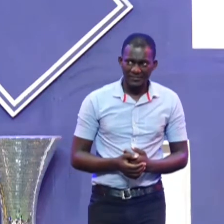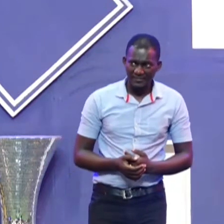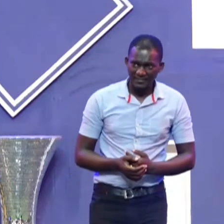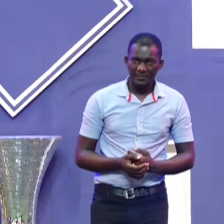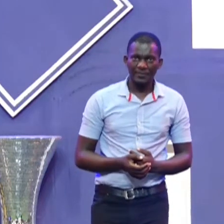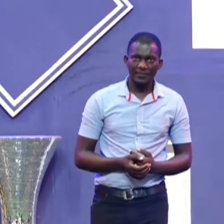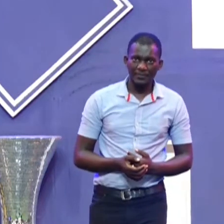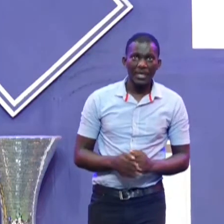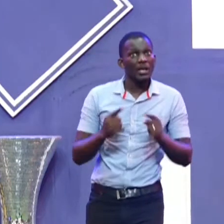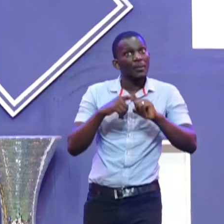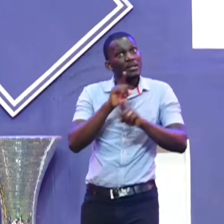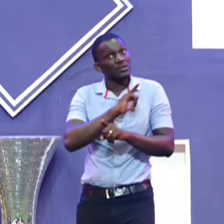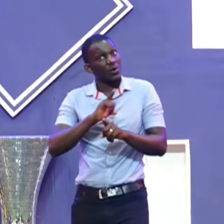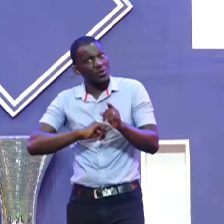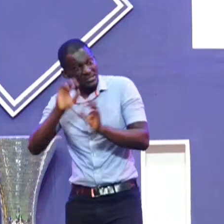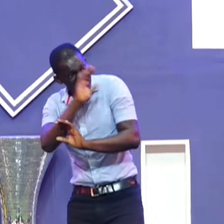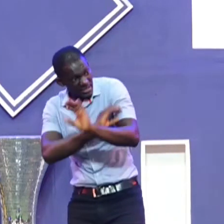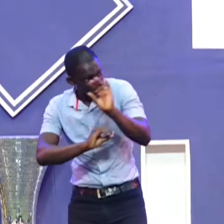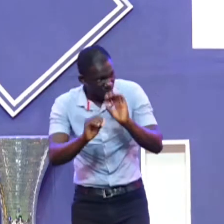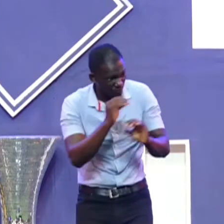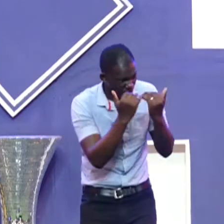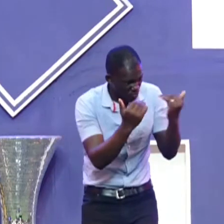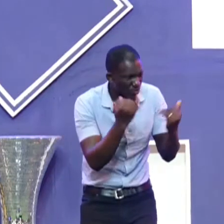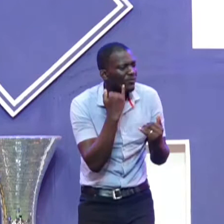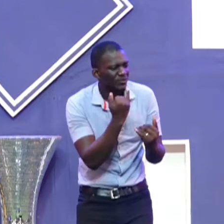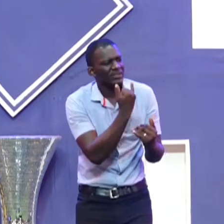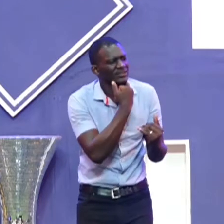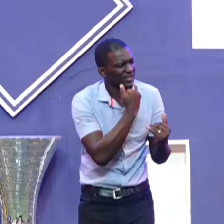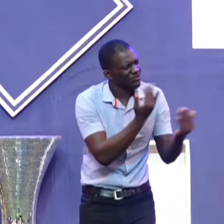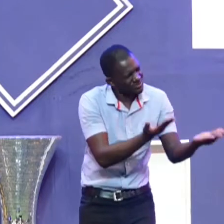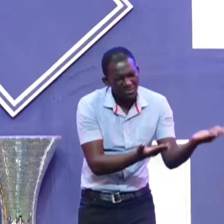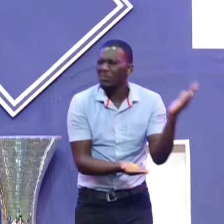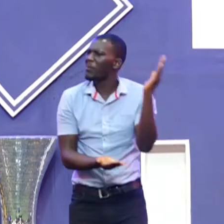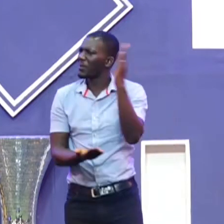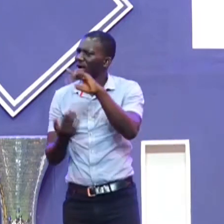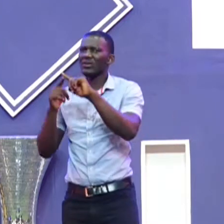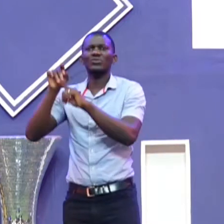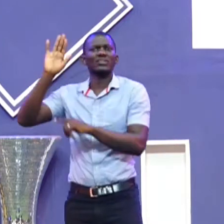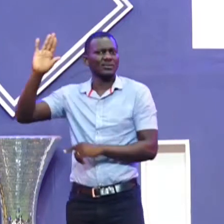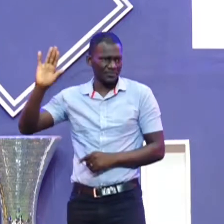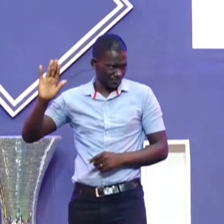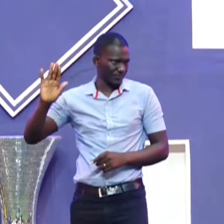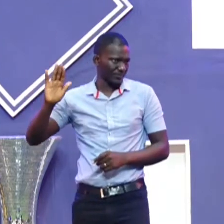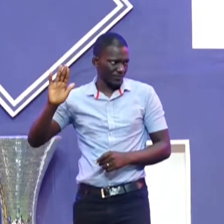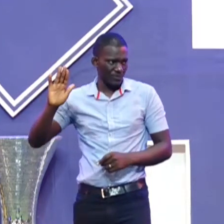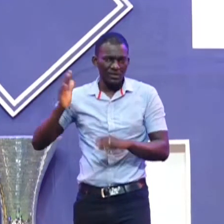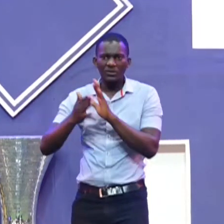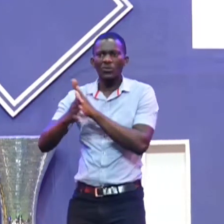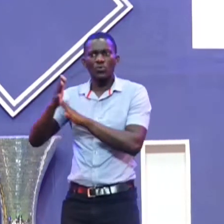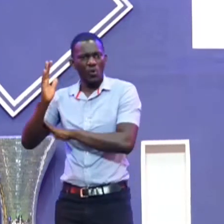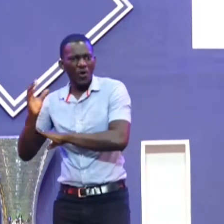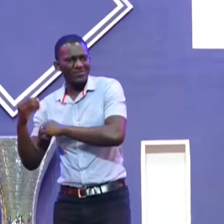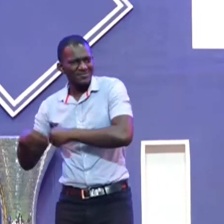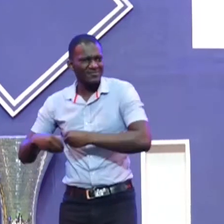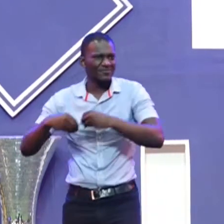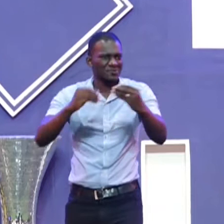good situations nga Mukama abanonyi abaddeyo but when the Lord was seeking for them to return to him nga Katonda akasuka akatimba